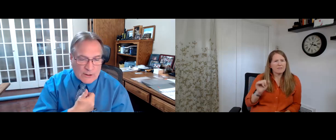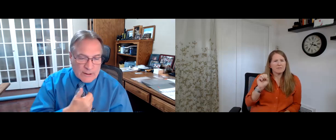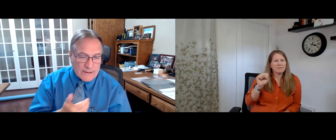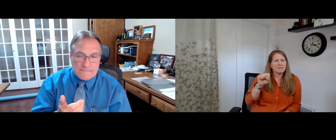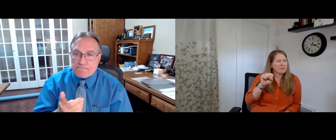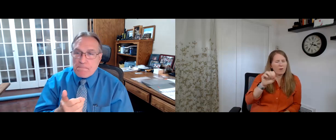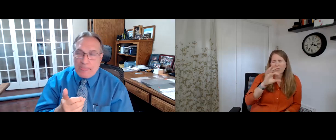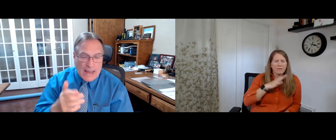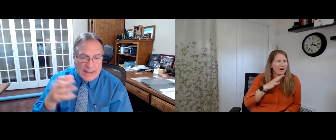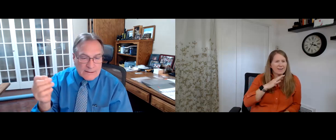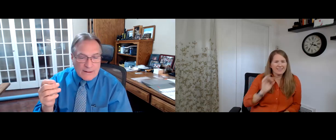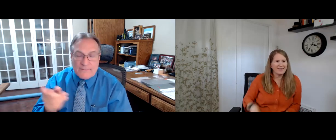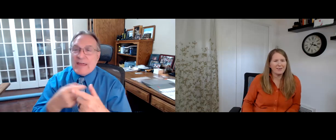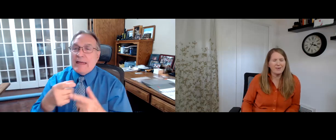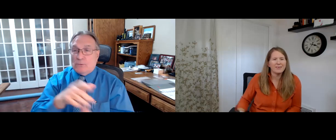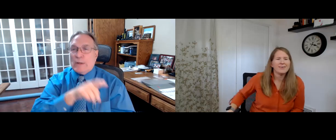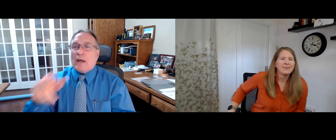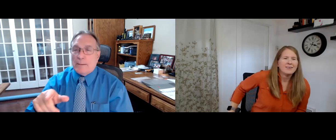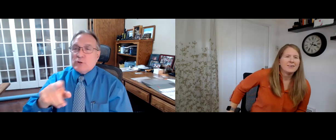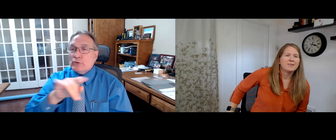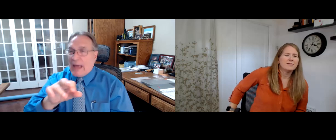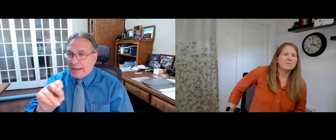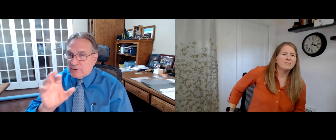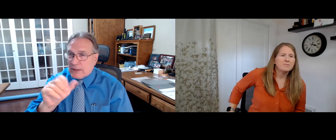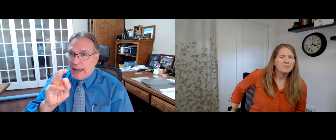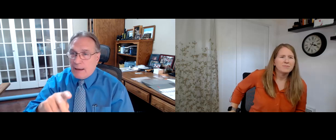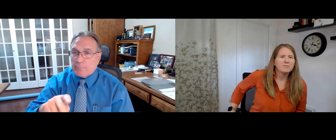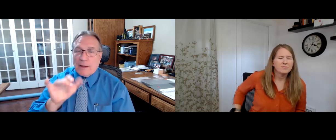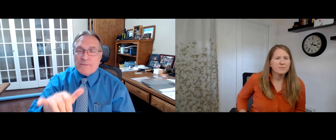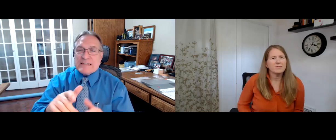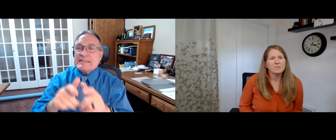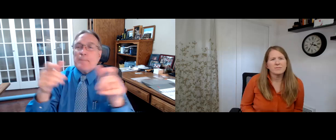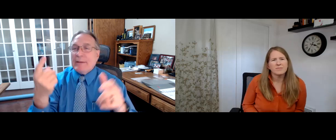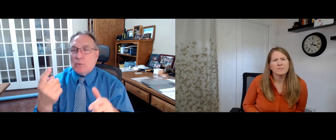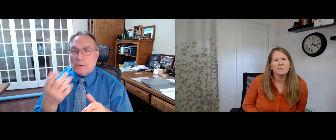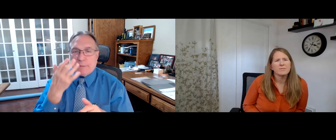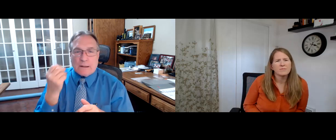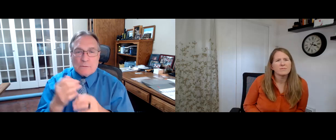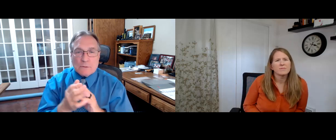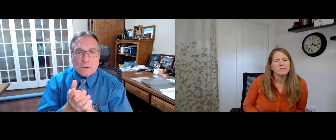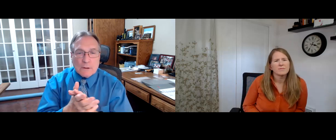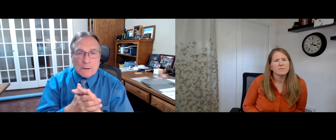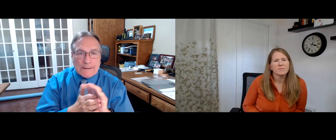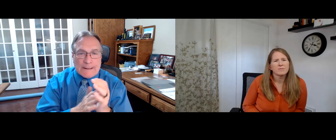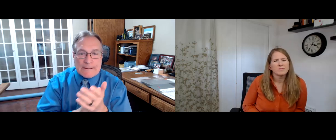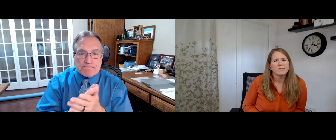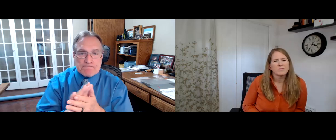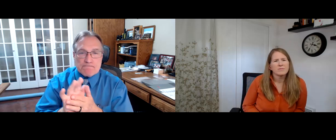sorry. And then we come to Zion's camp. And this is the big one because